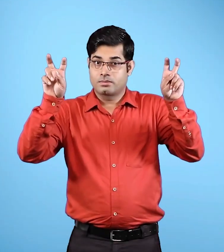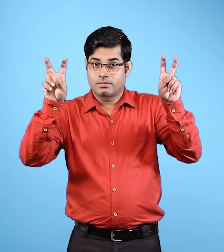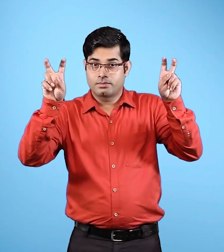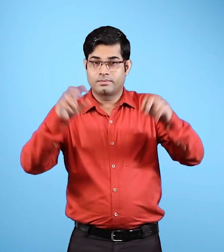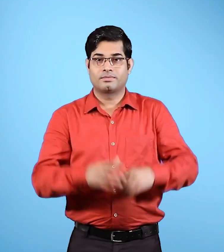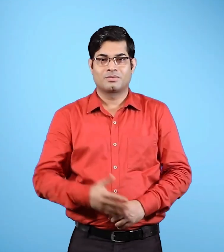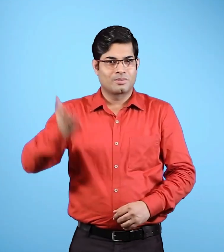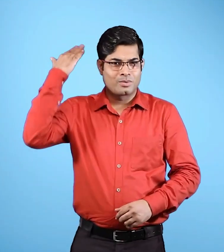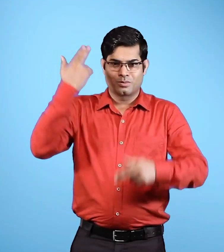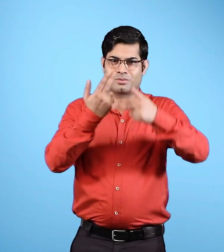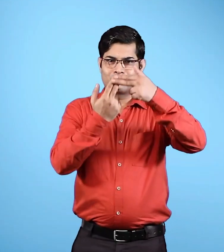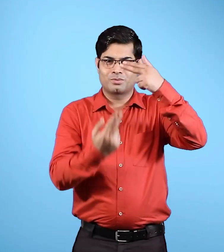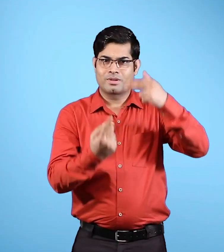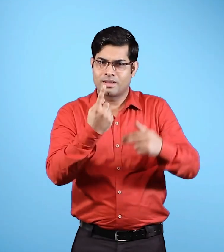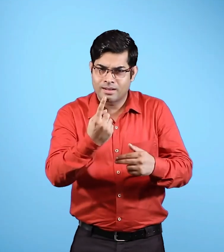one past or many?